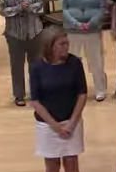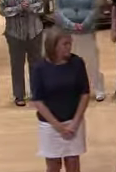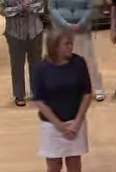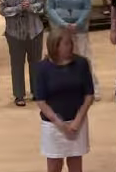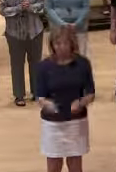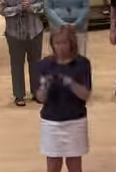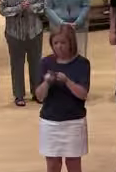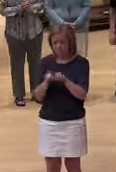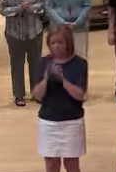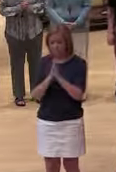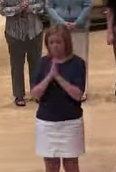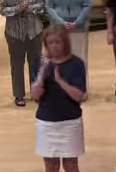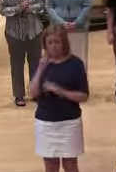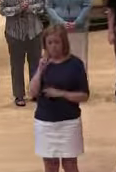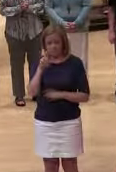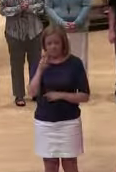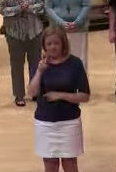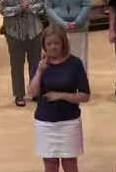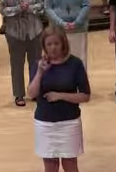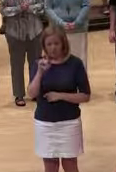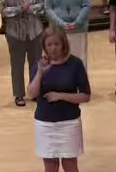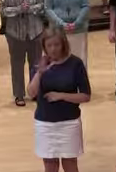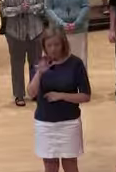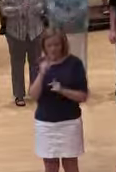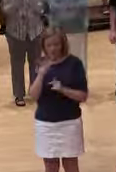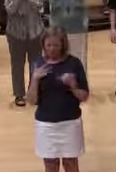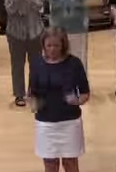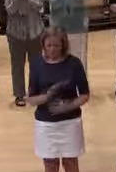Let's also pray for Reverend Myra. It's her birthday today.